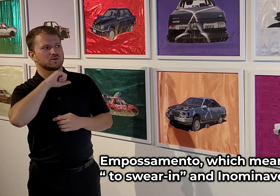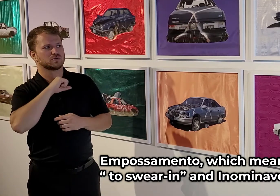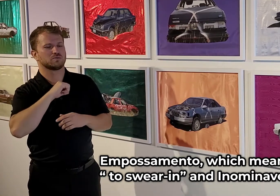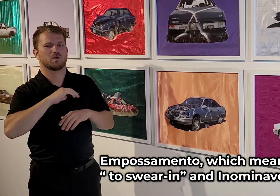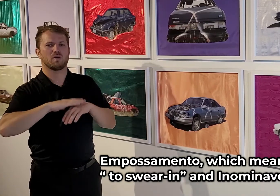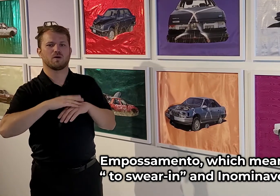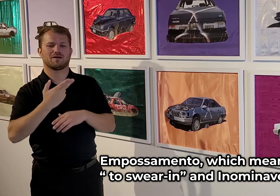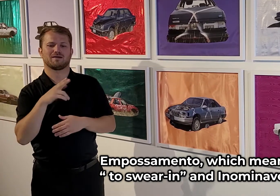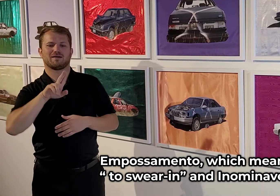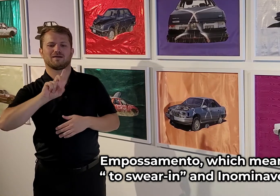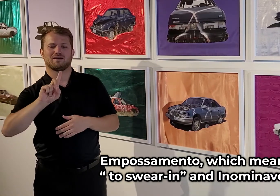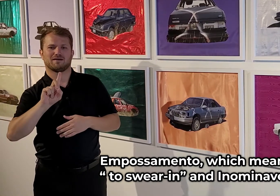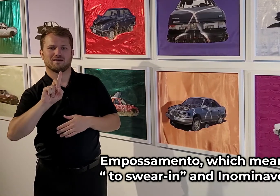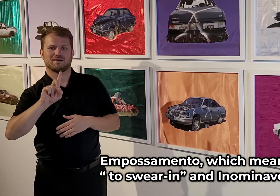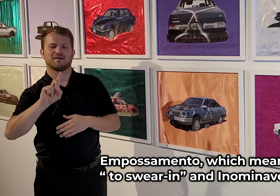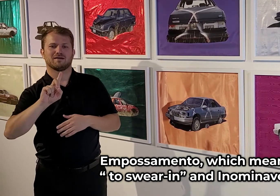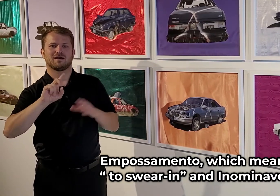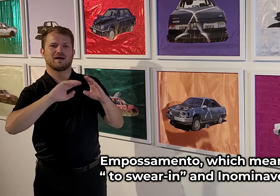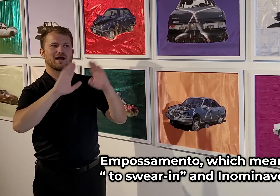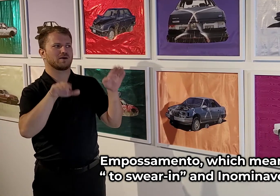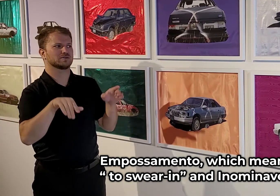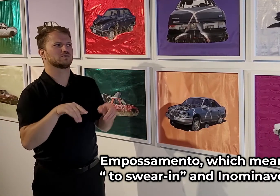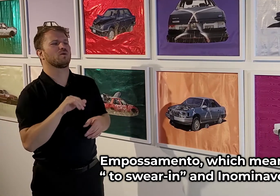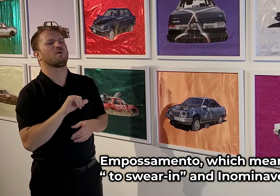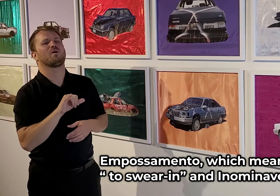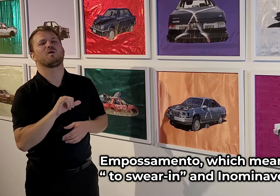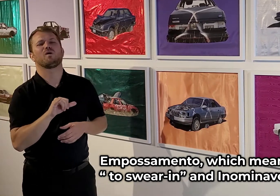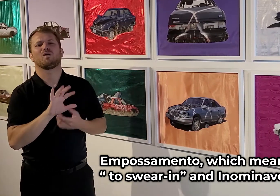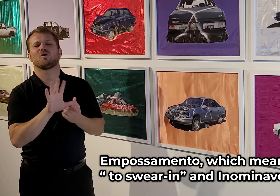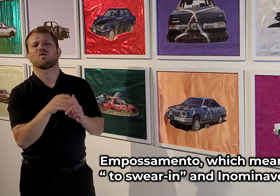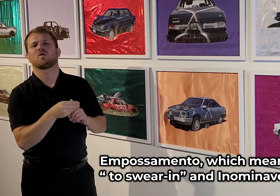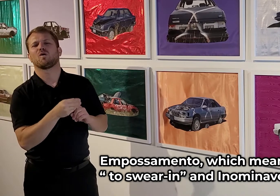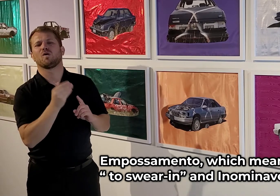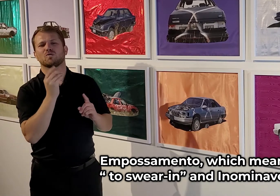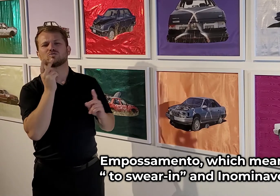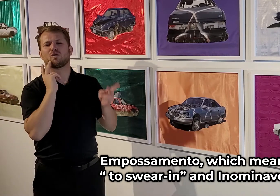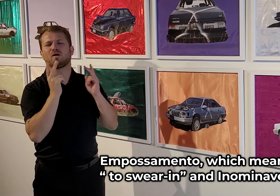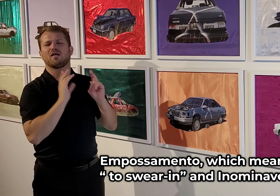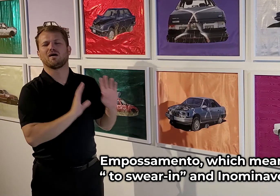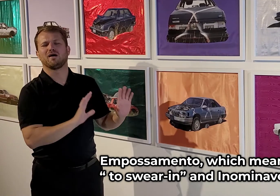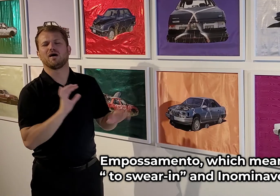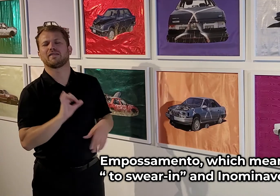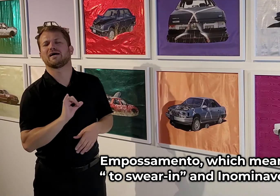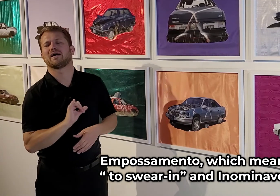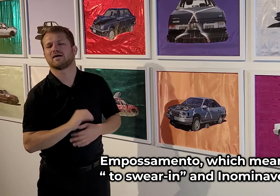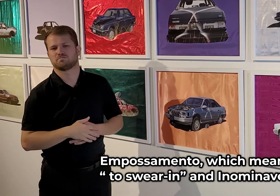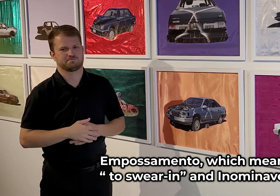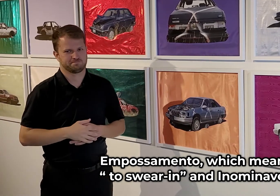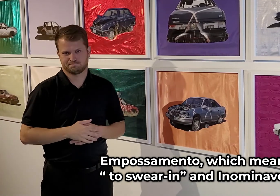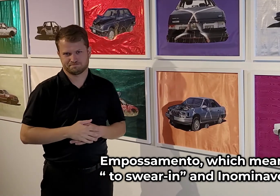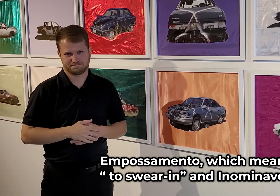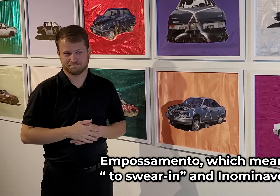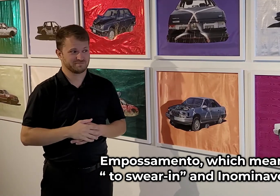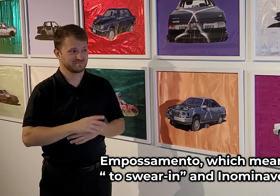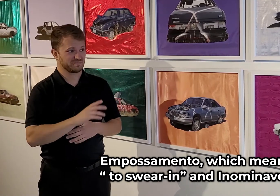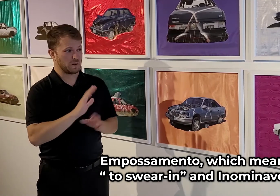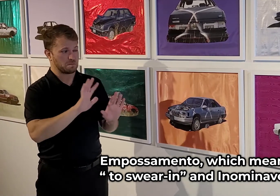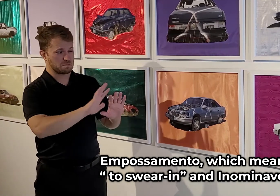houses are associated with cultural aesthetics, but in reality, the bright colors were chosen by the